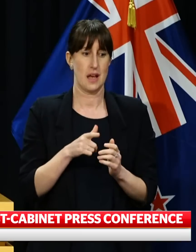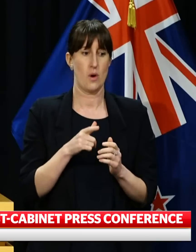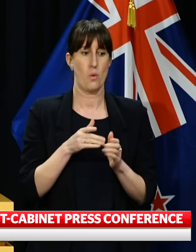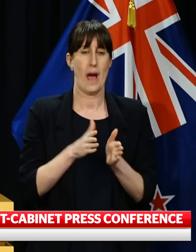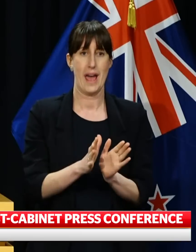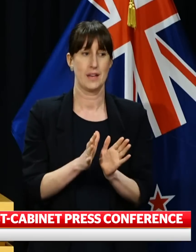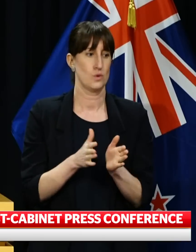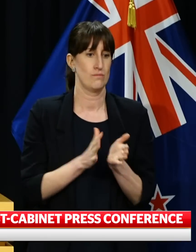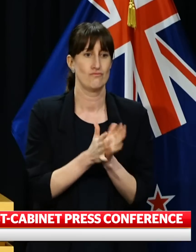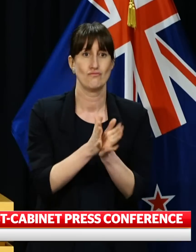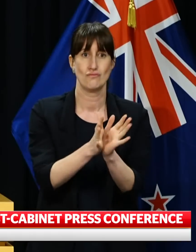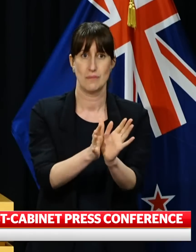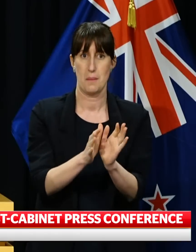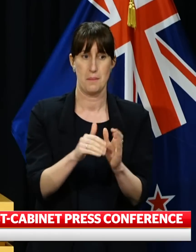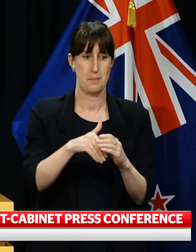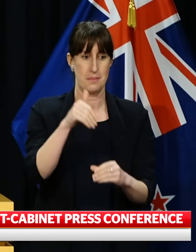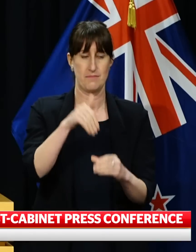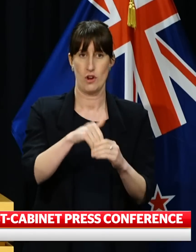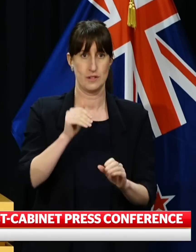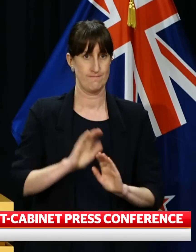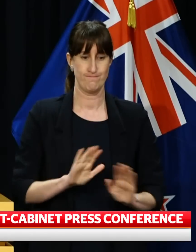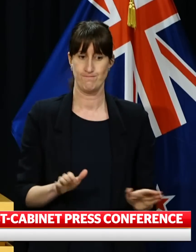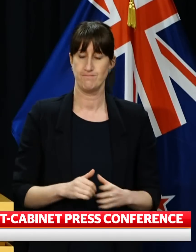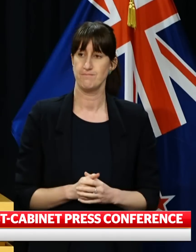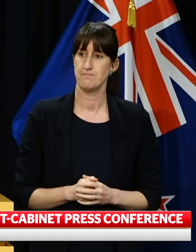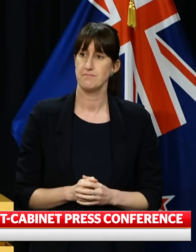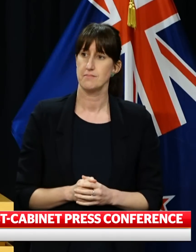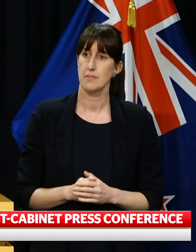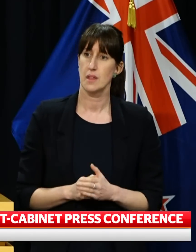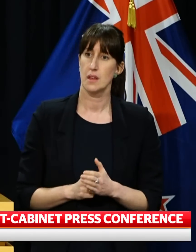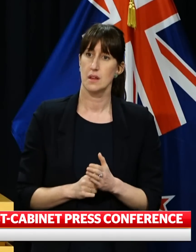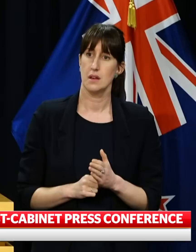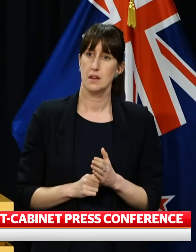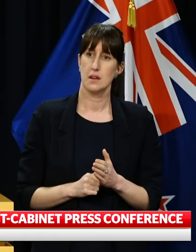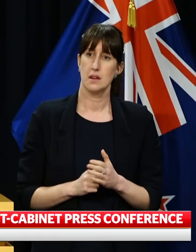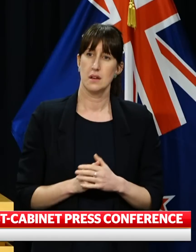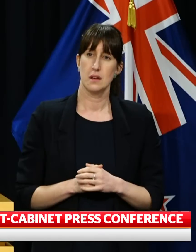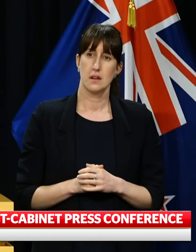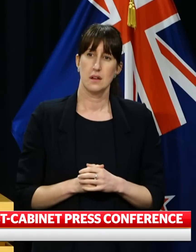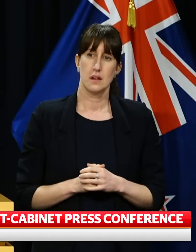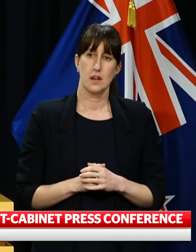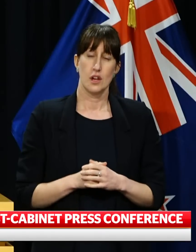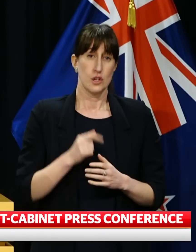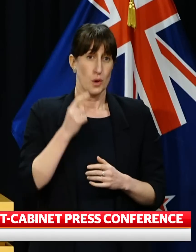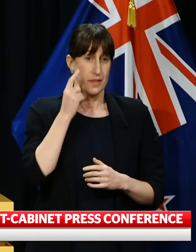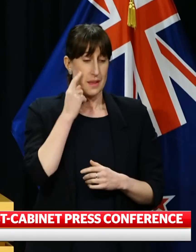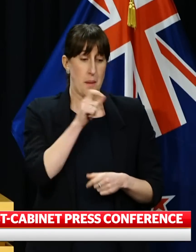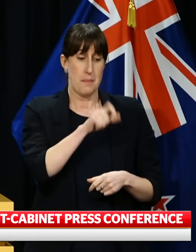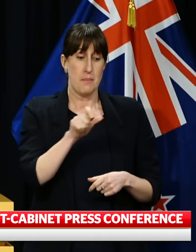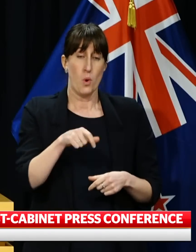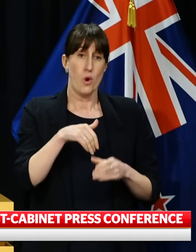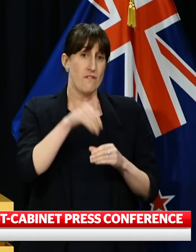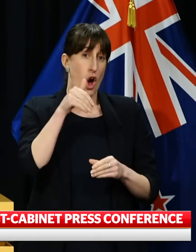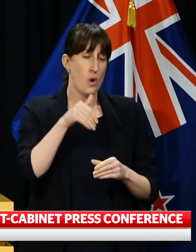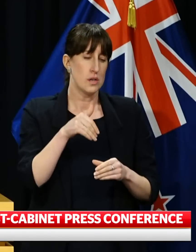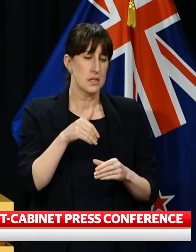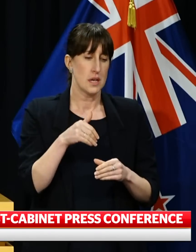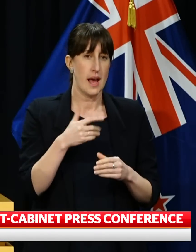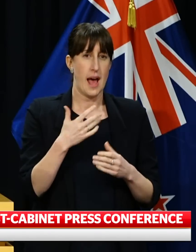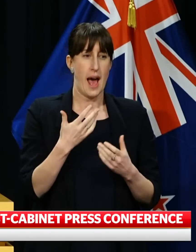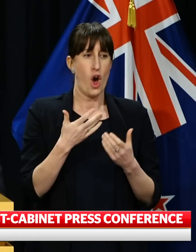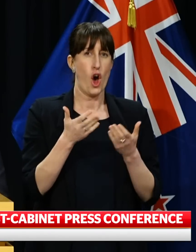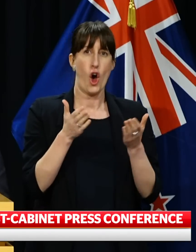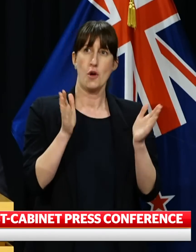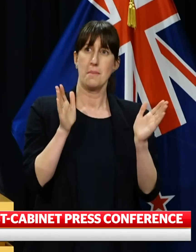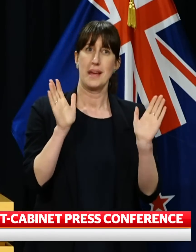In the campaign, do you think candidates are more at risk of foreign interference than in previous elections? I think international experience